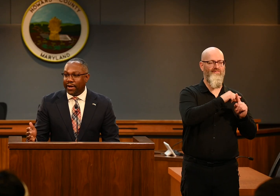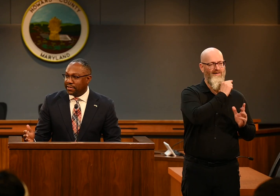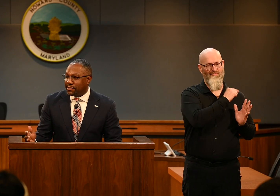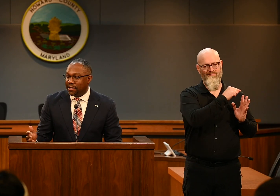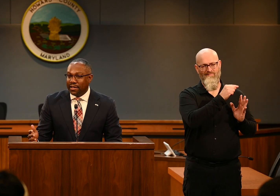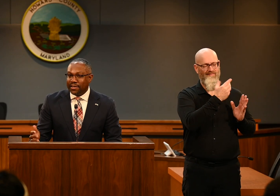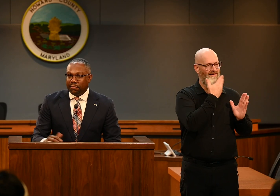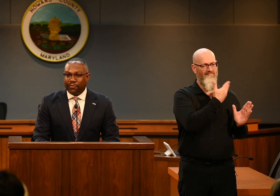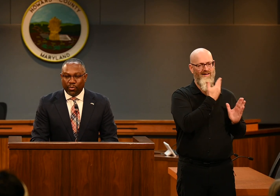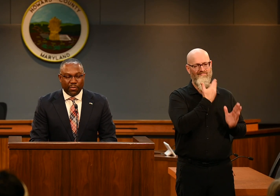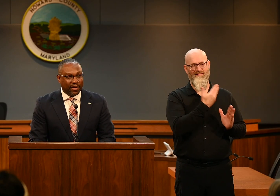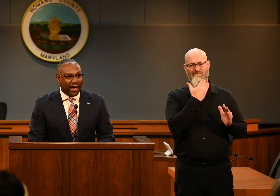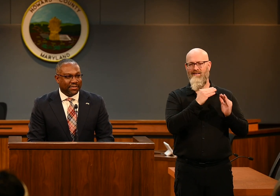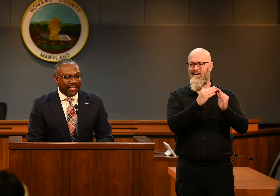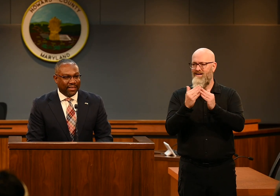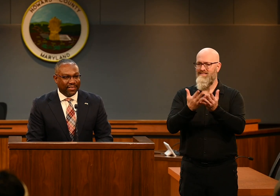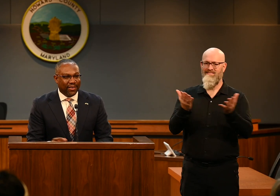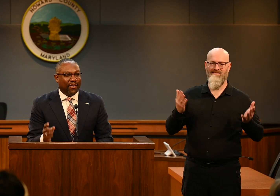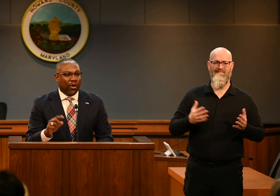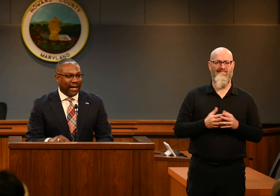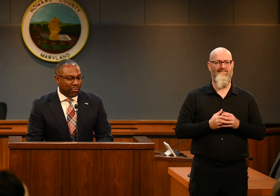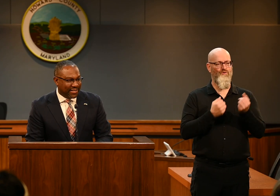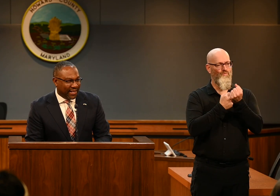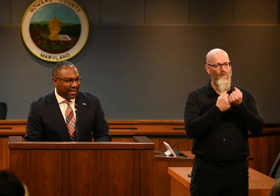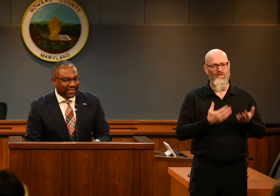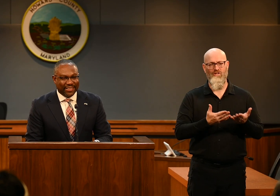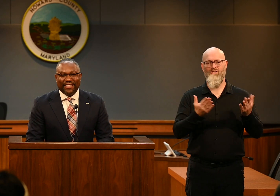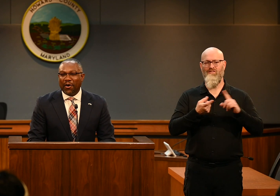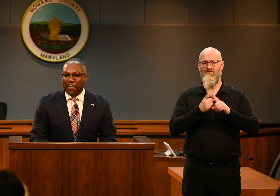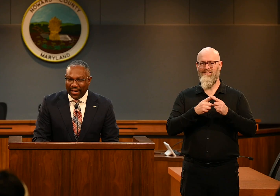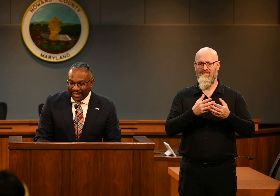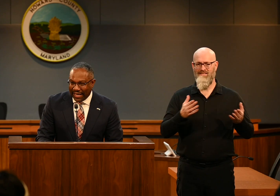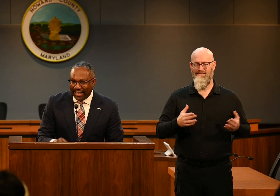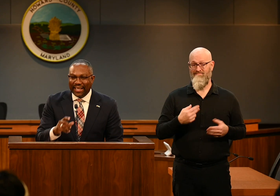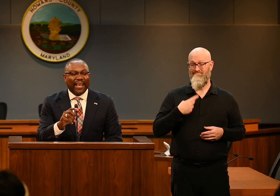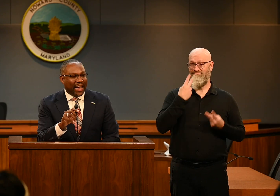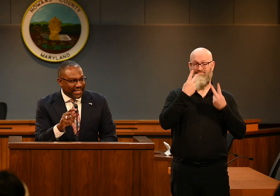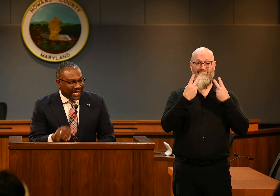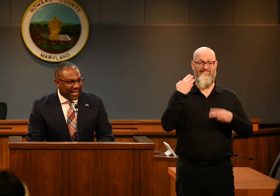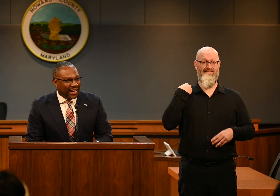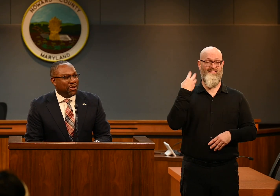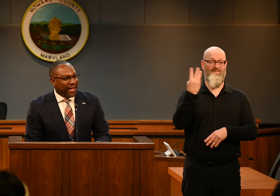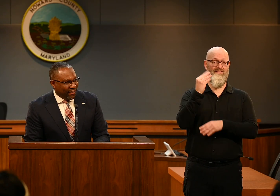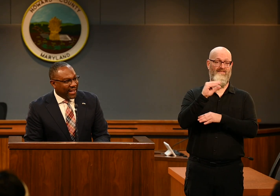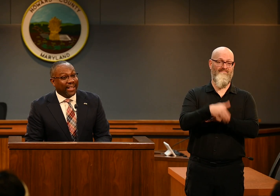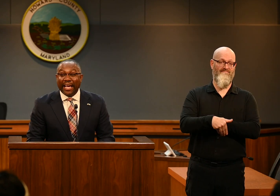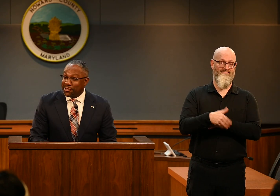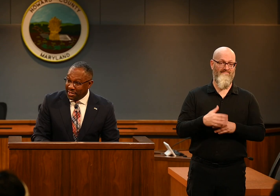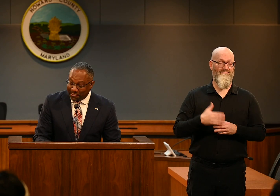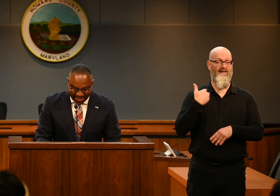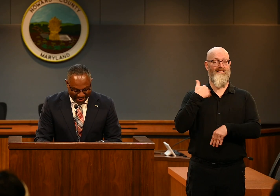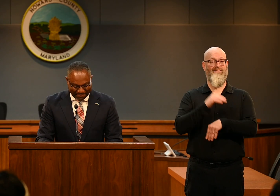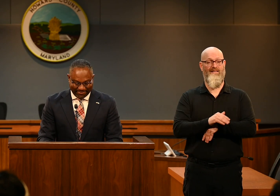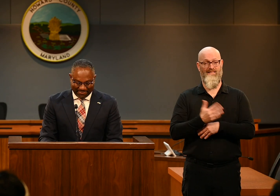and friends, some of whom I've seen all night Wednesday night, on Monday, last night, and you're here again. Thank